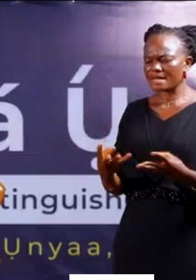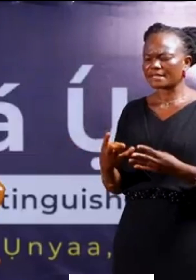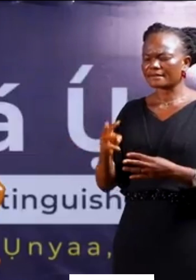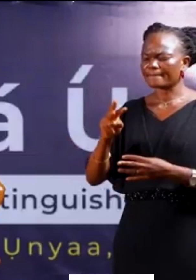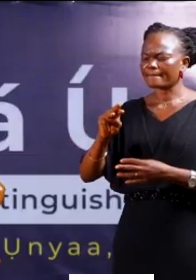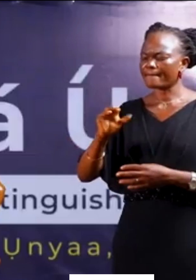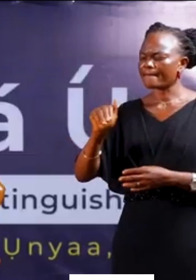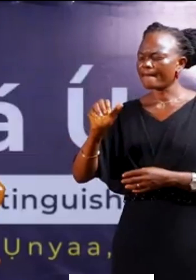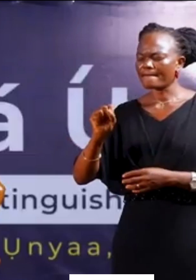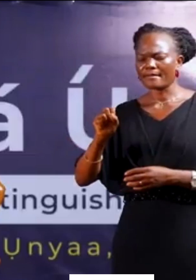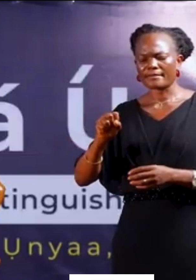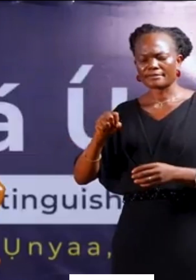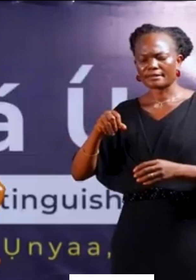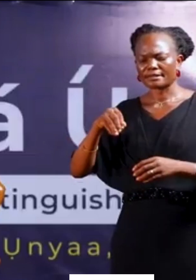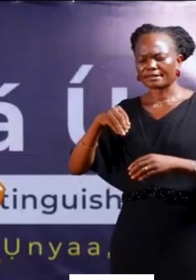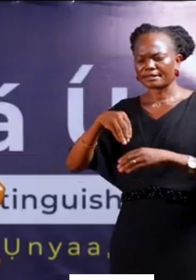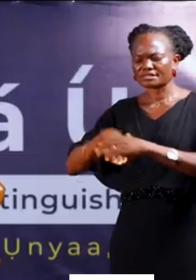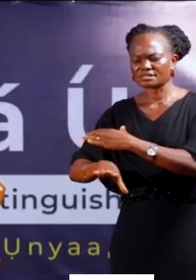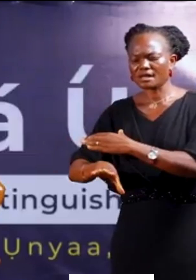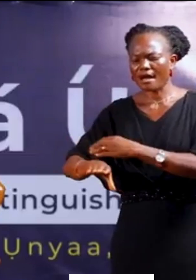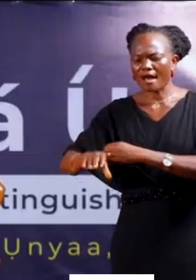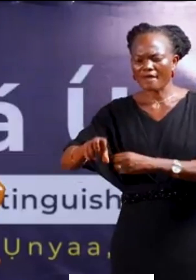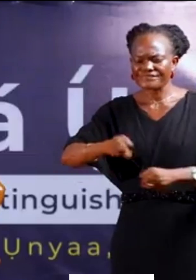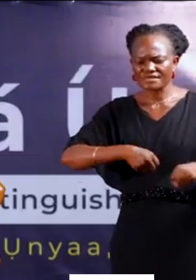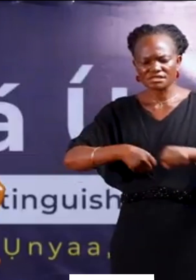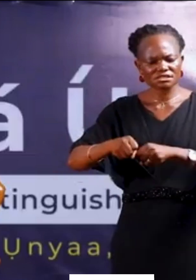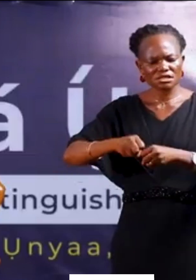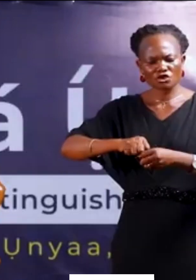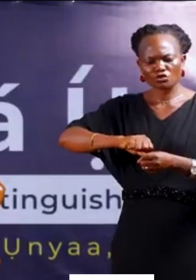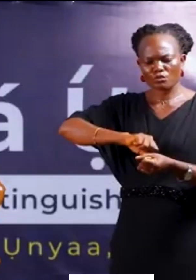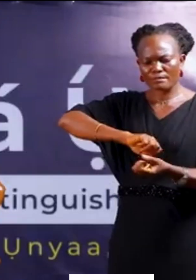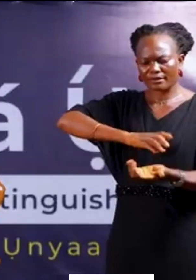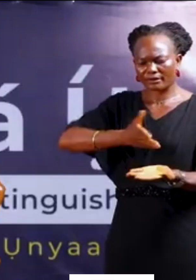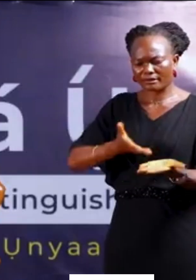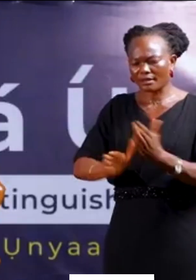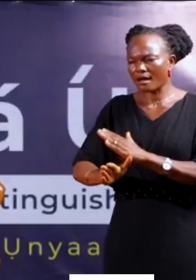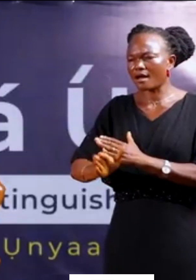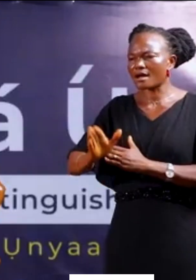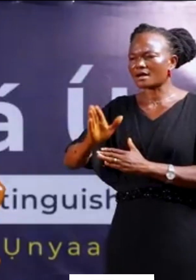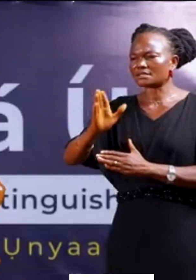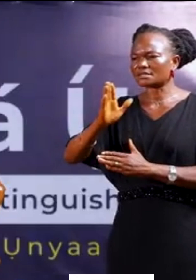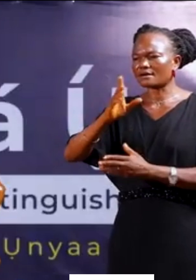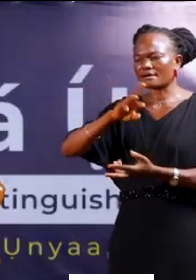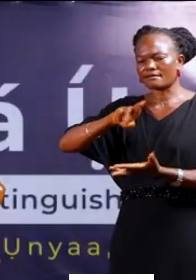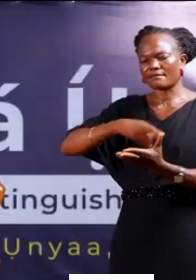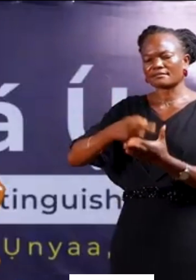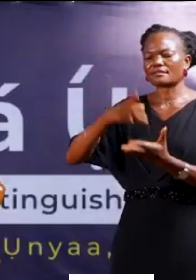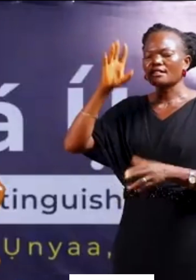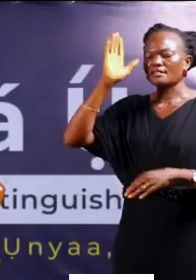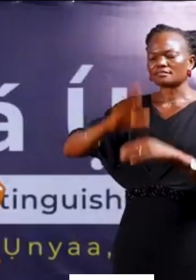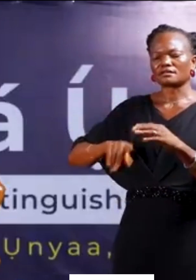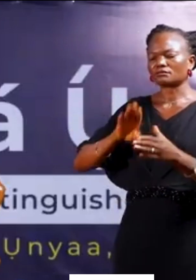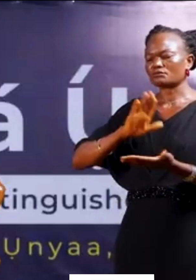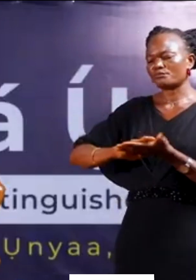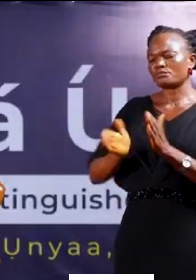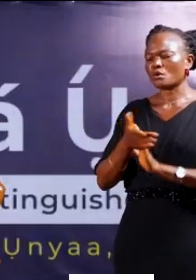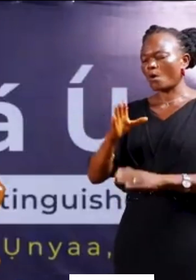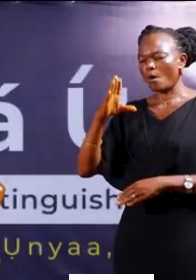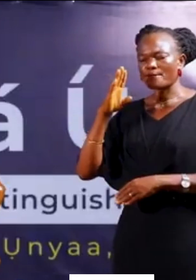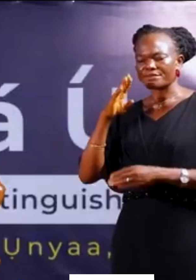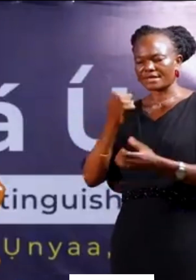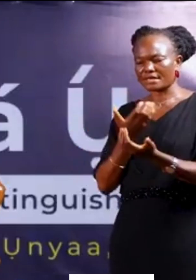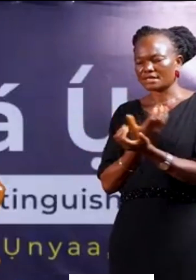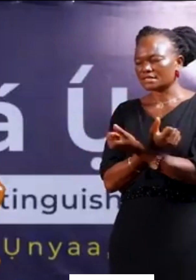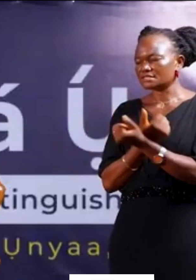chains to the sea to drown rather than be slaves. So many planters didn't want people from the